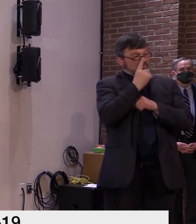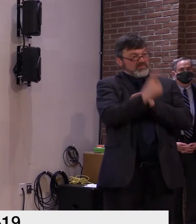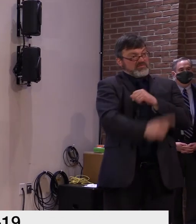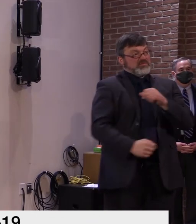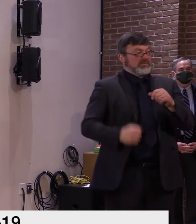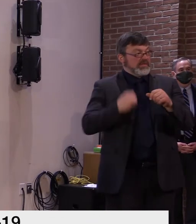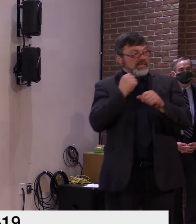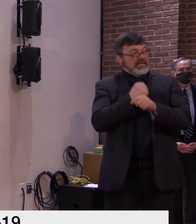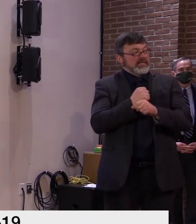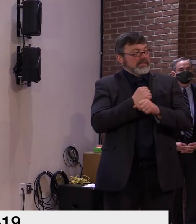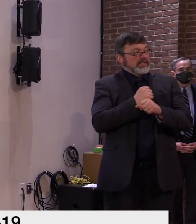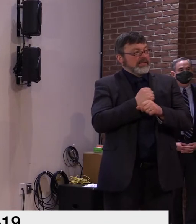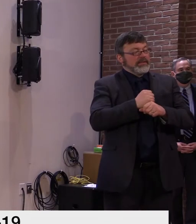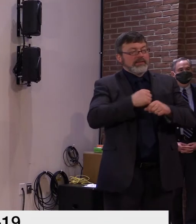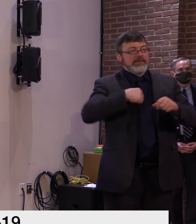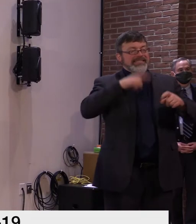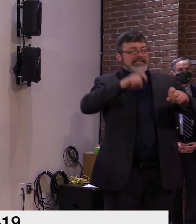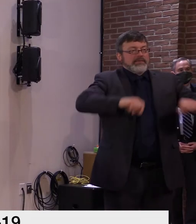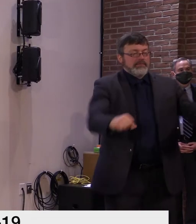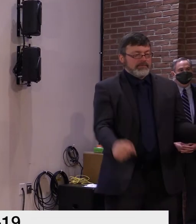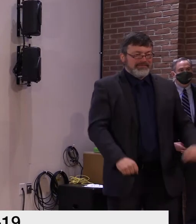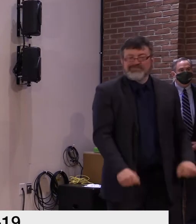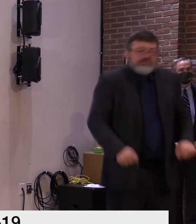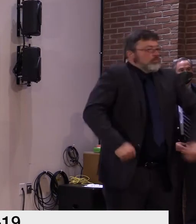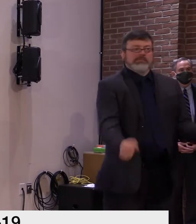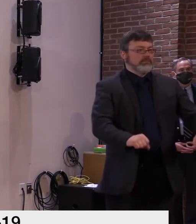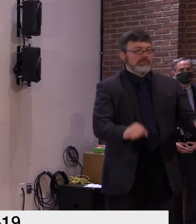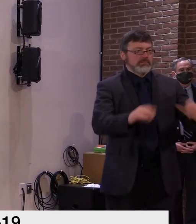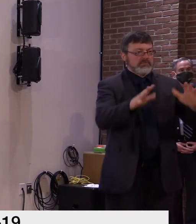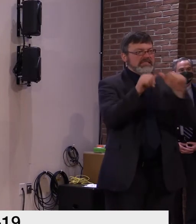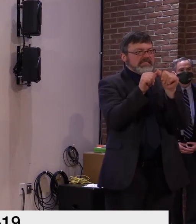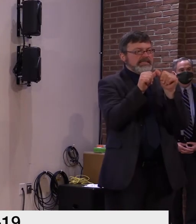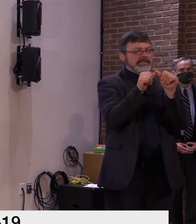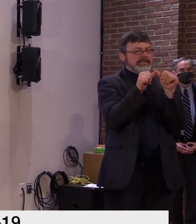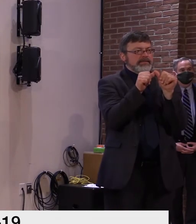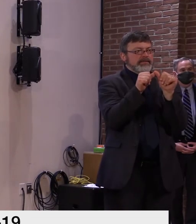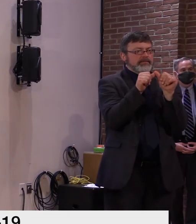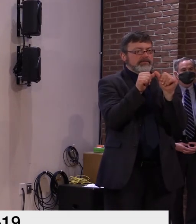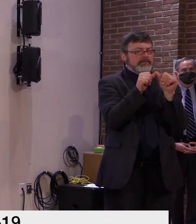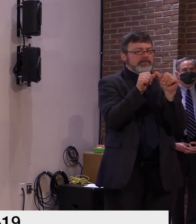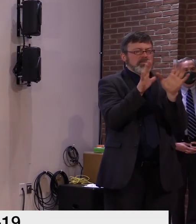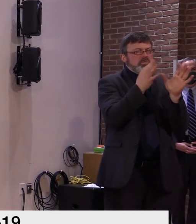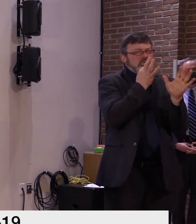this pandemic if we can all hang in there a little longer, not let